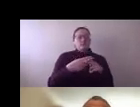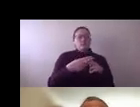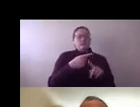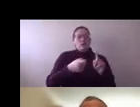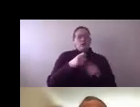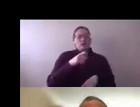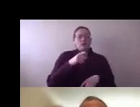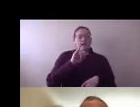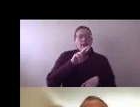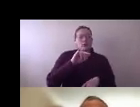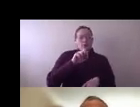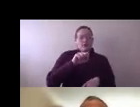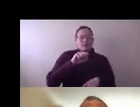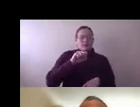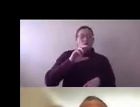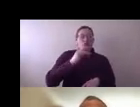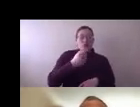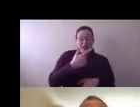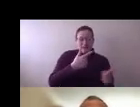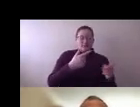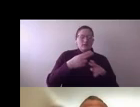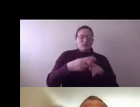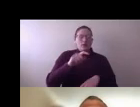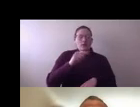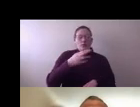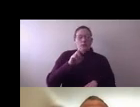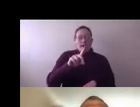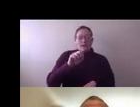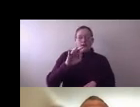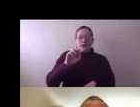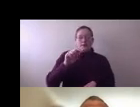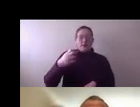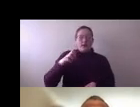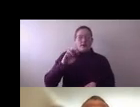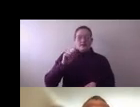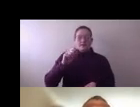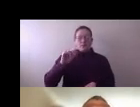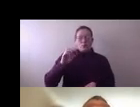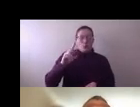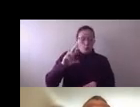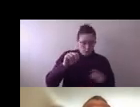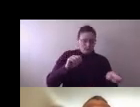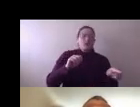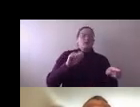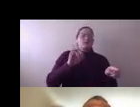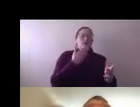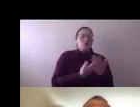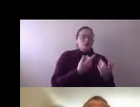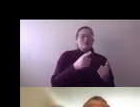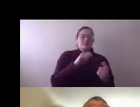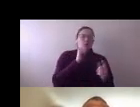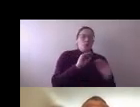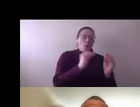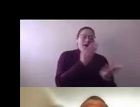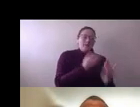source, except that Iris did not have the evidence that he joined the US Communist Party. And then there was a recent